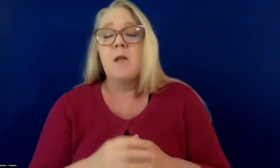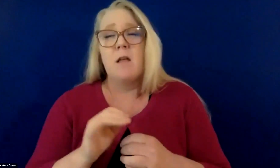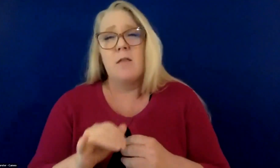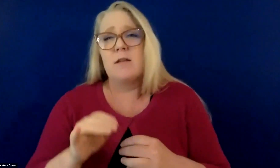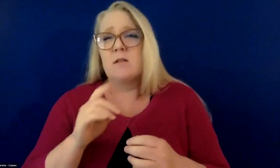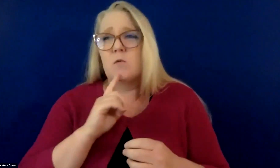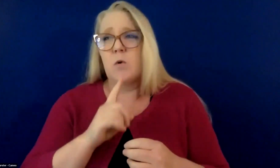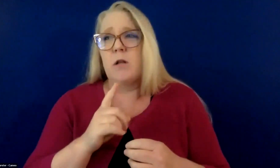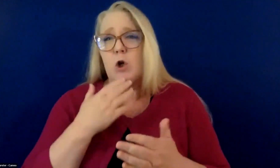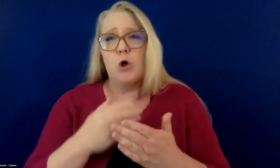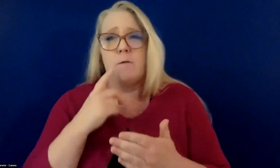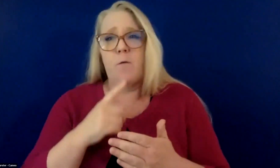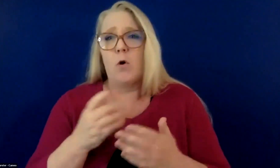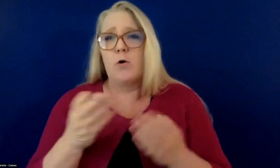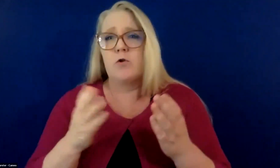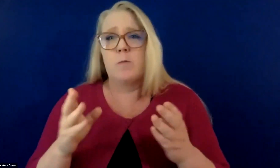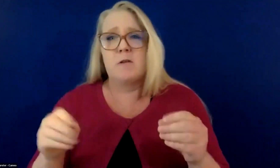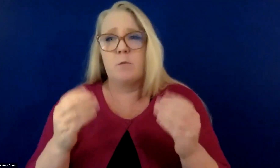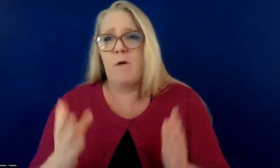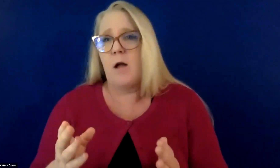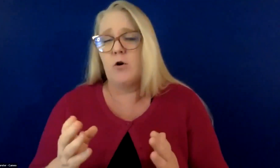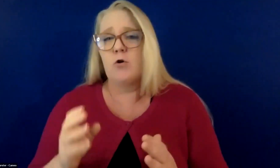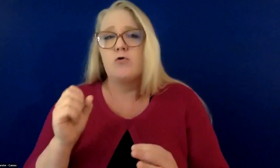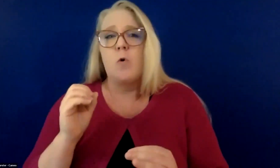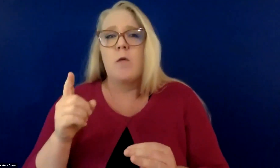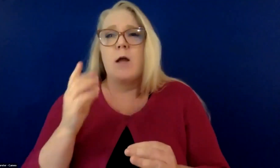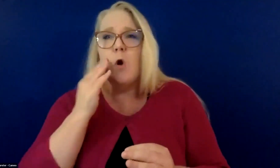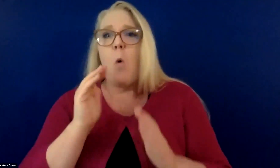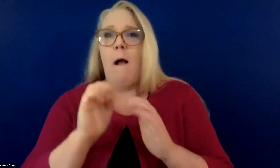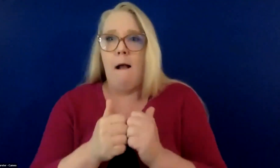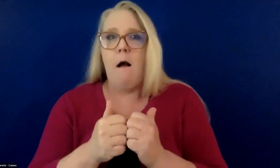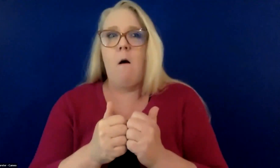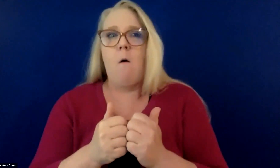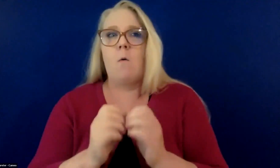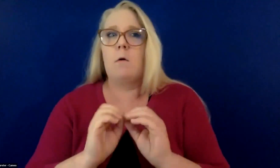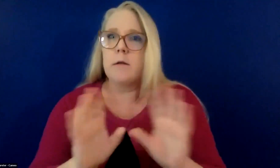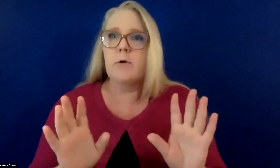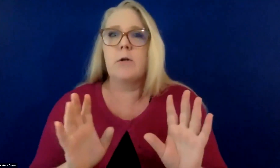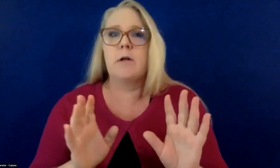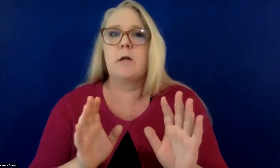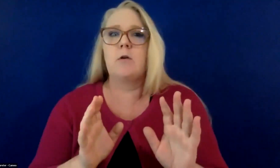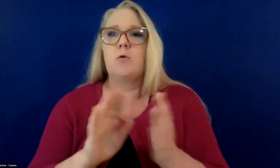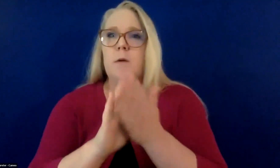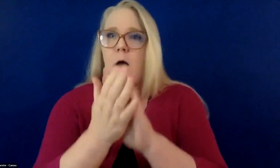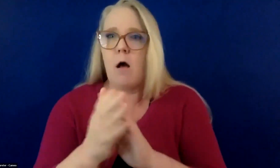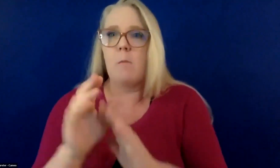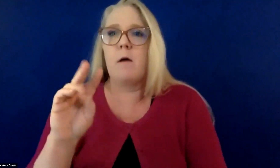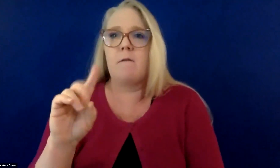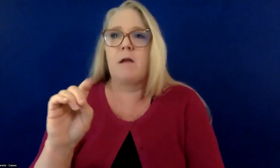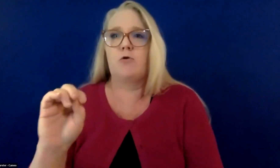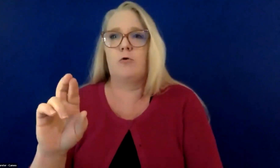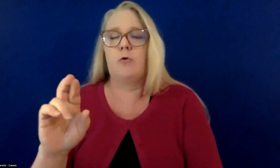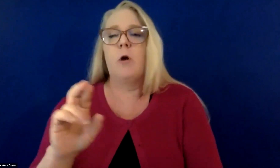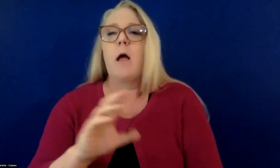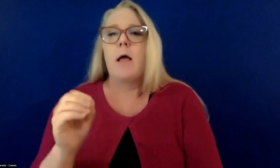service providers to have really clear pathways to vendorization and a very clear set of expectations,